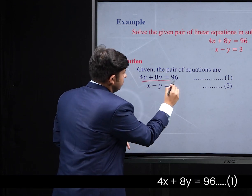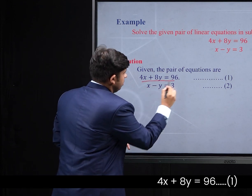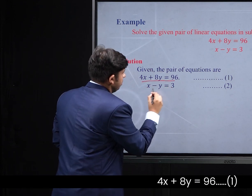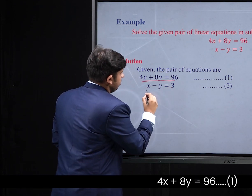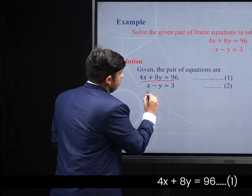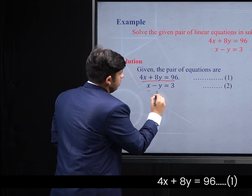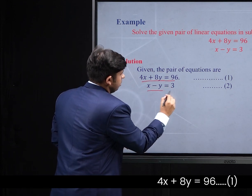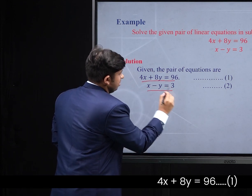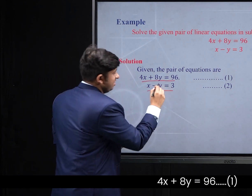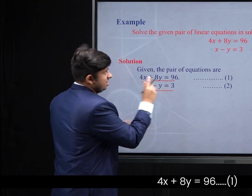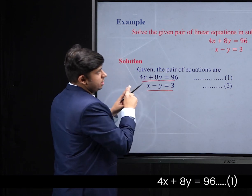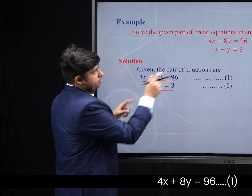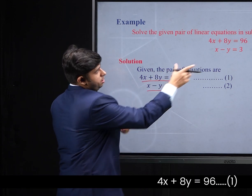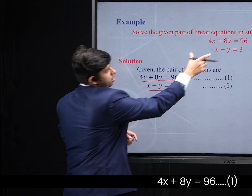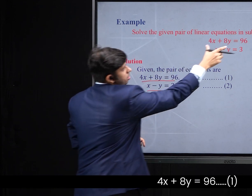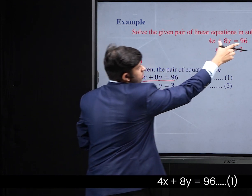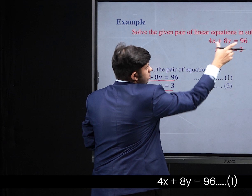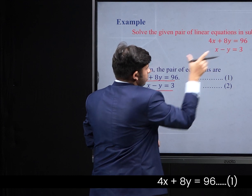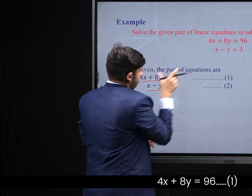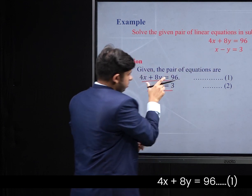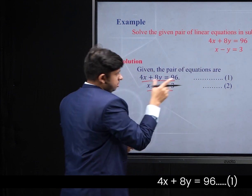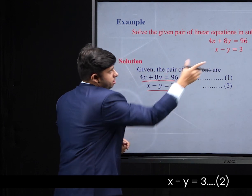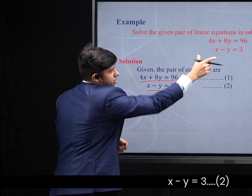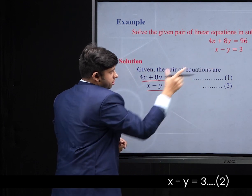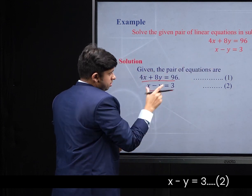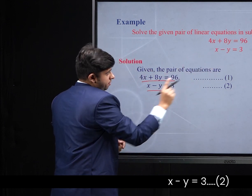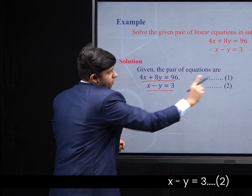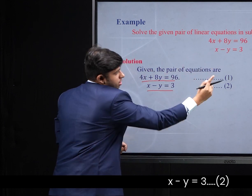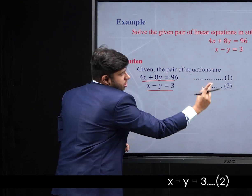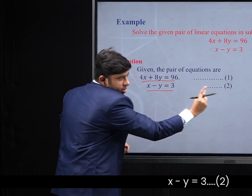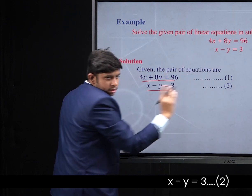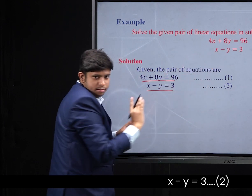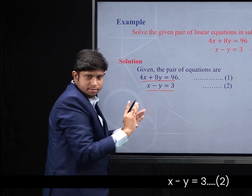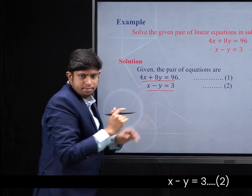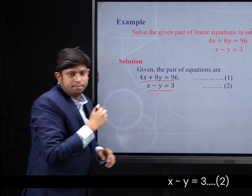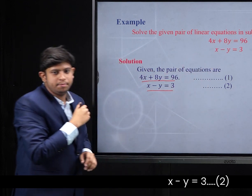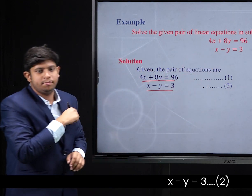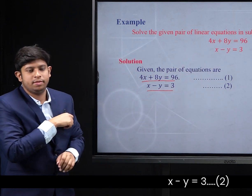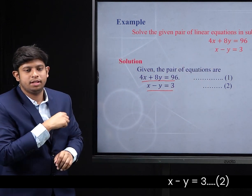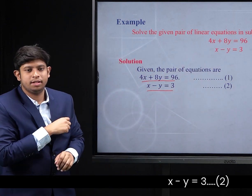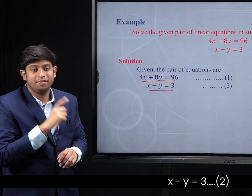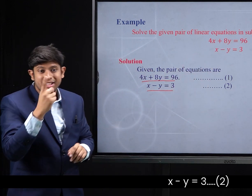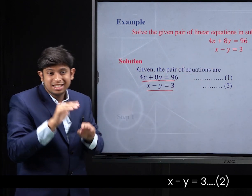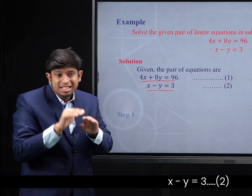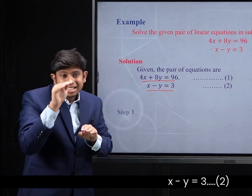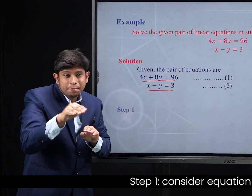to 96 as equation 1 and x minus y is equal to 3 as equation 2. Step